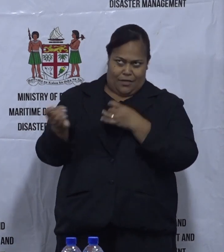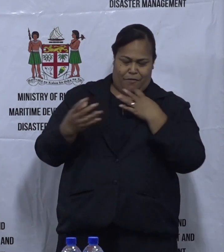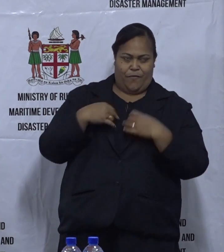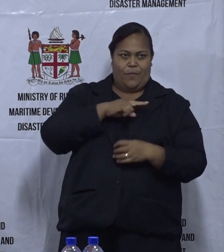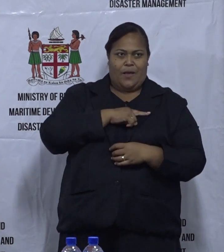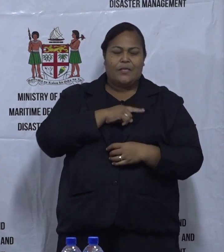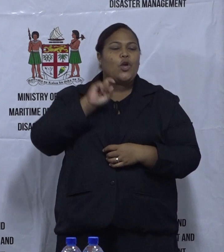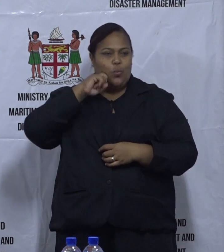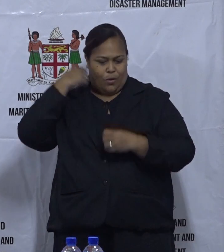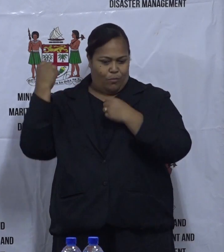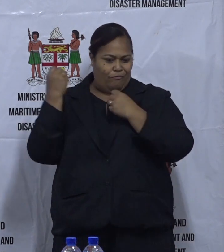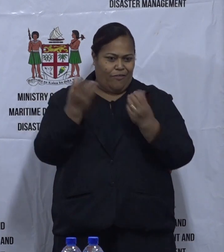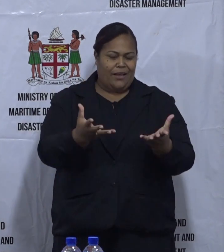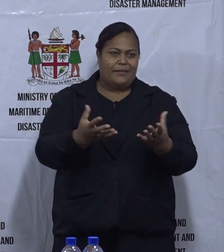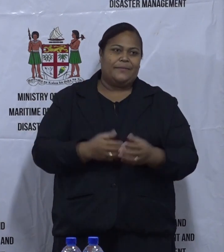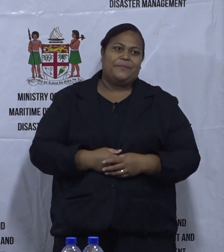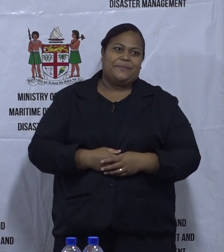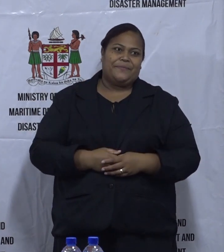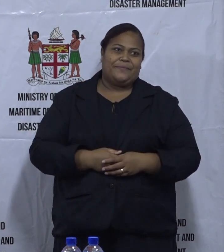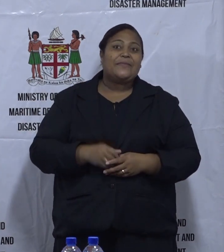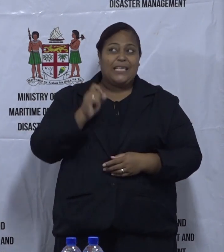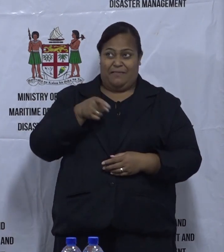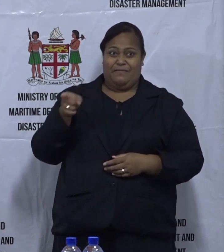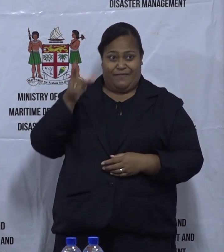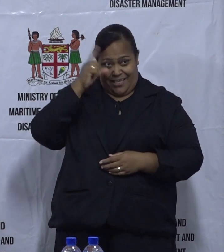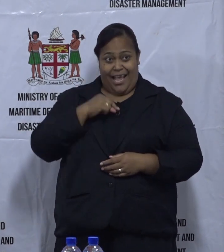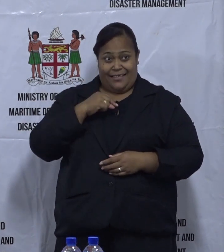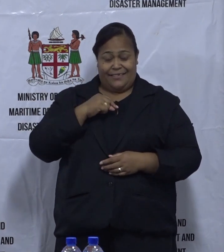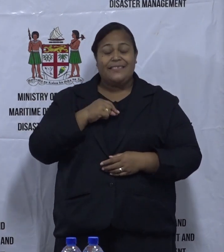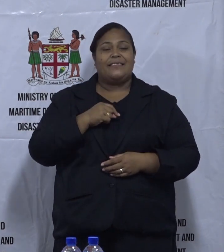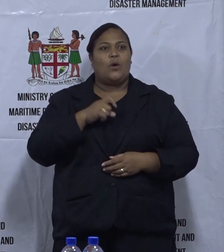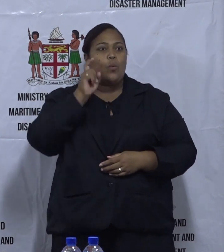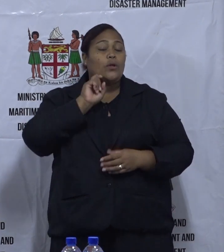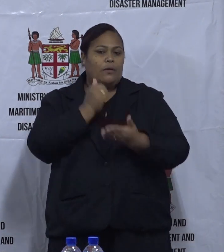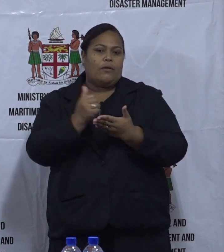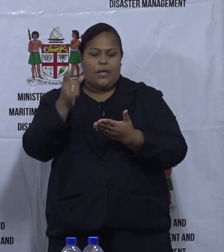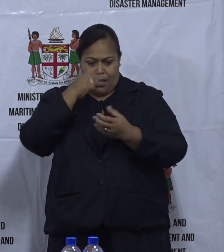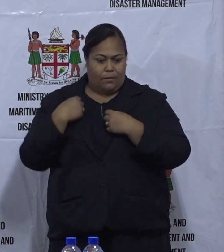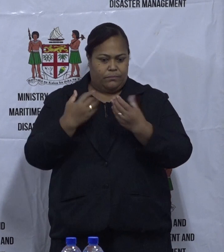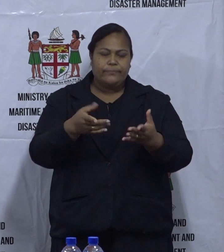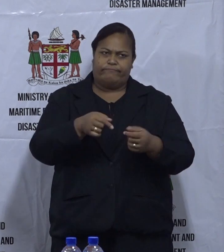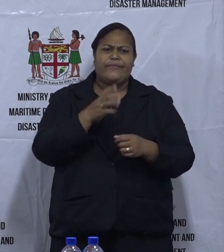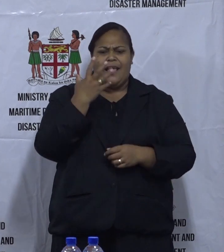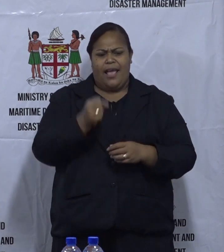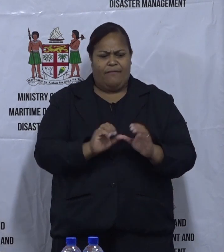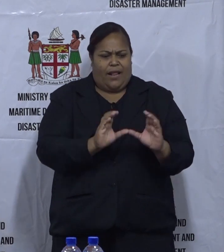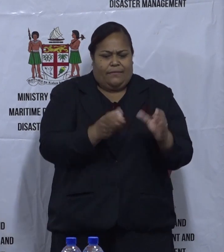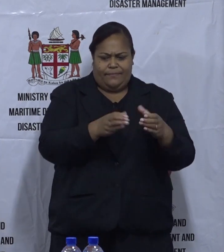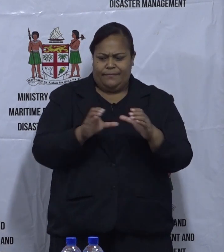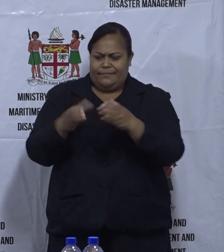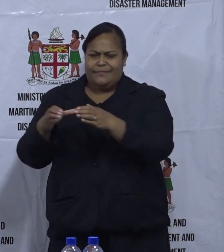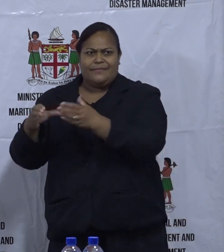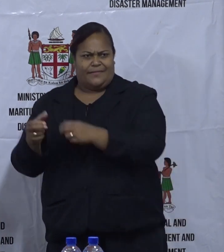provide if it's within their influence. And of course, we are also looking at options. We have clusters and